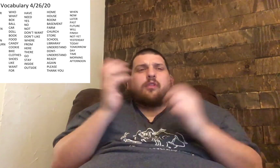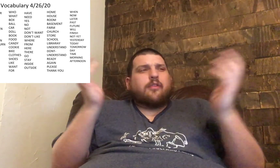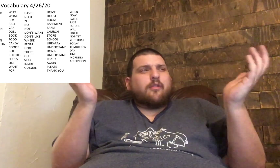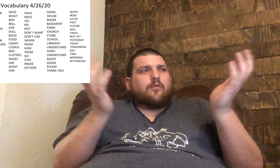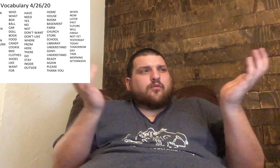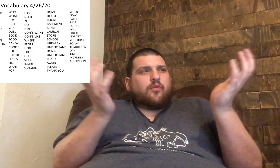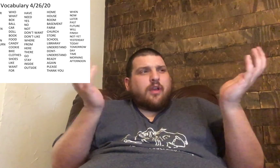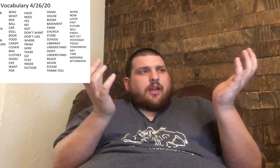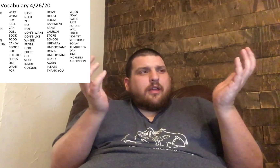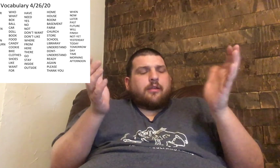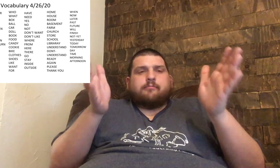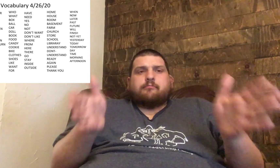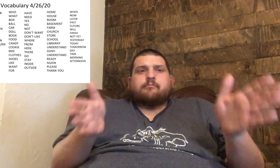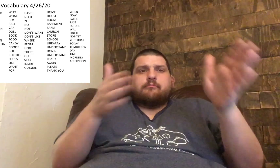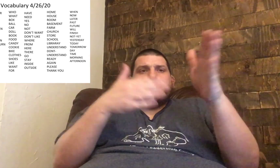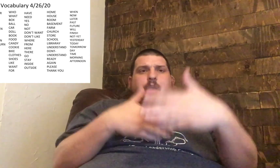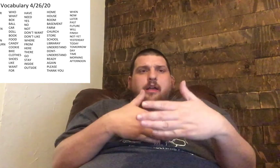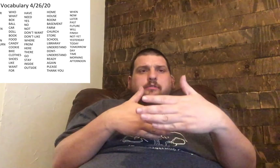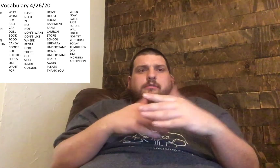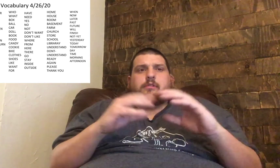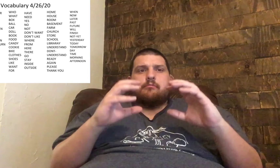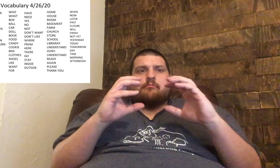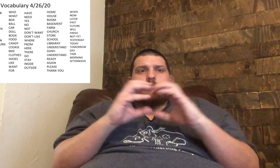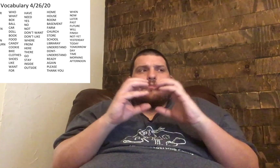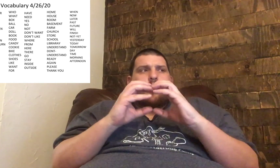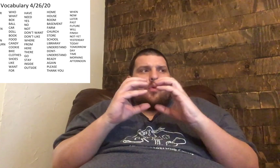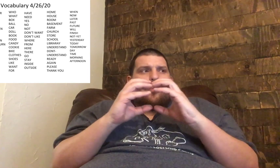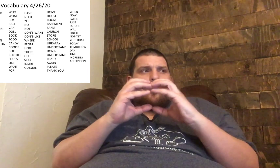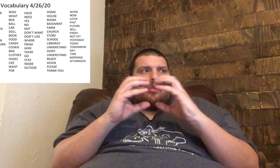Who, what, box, ball,